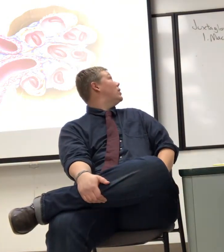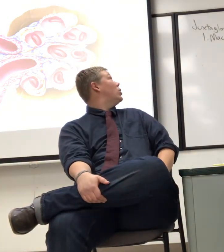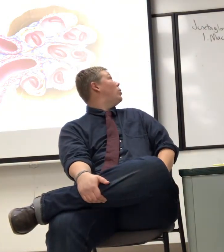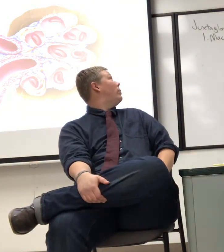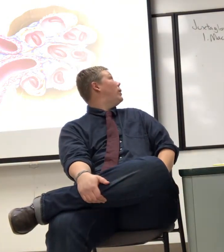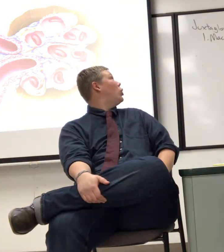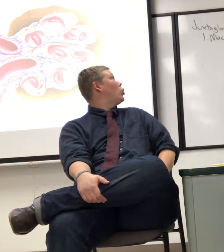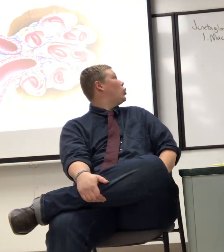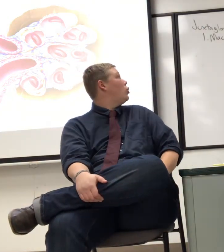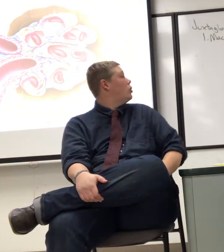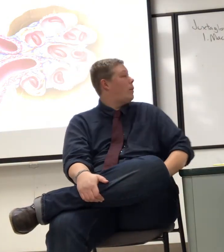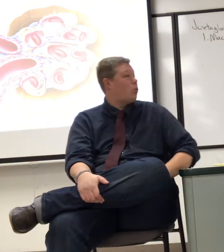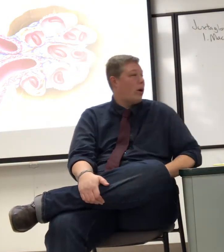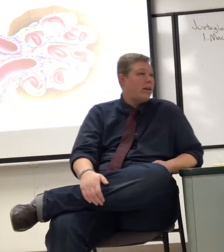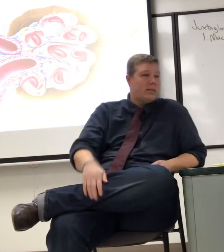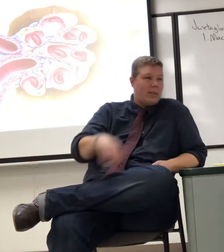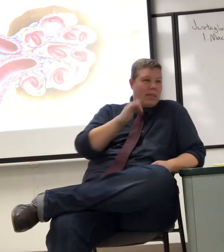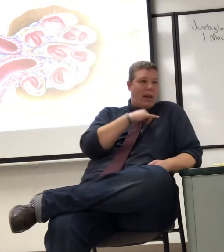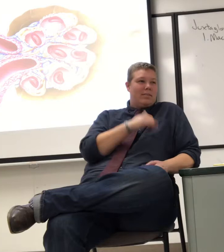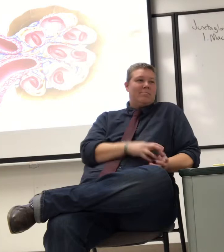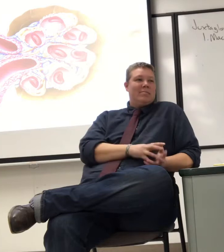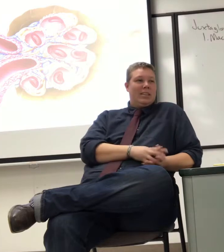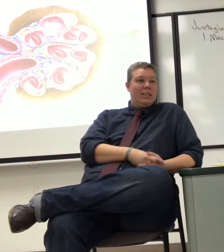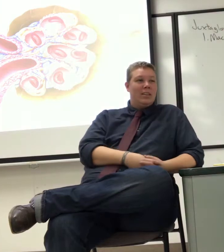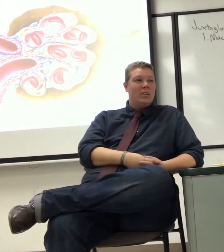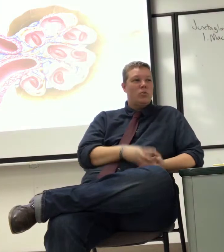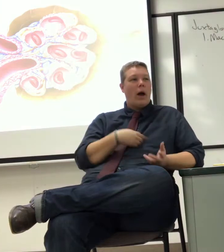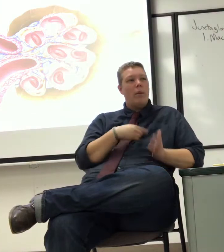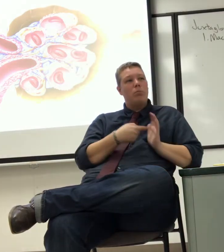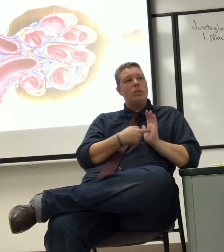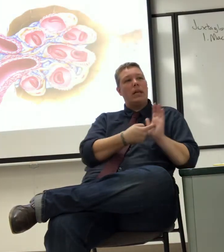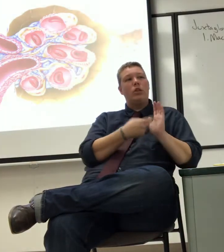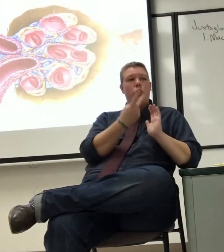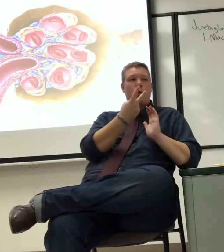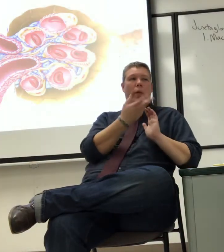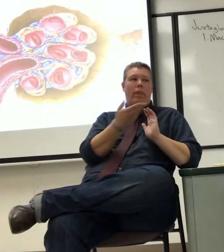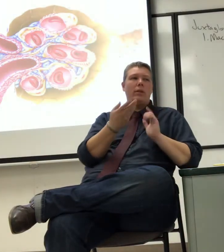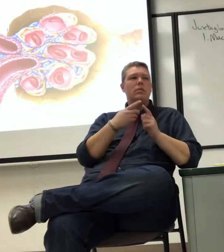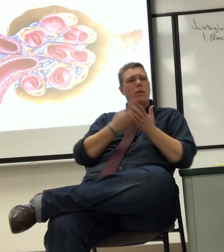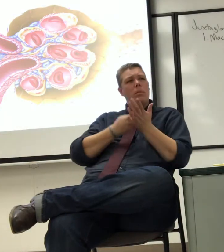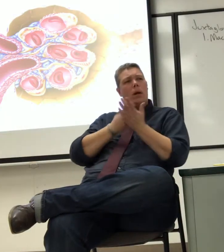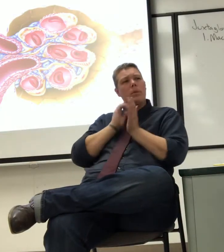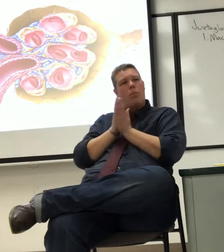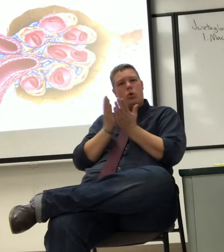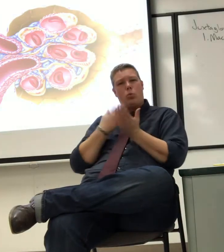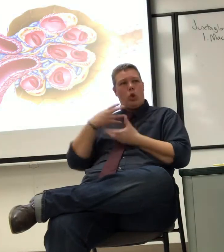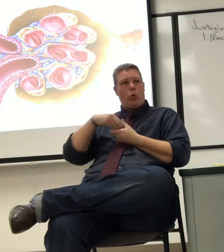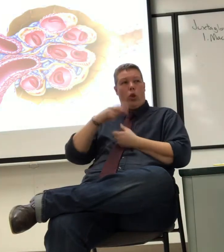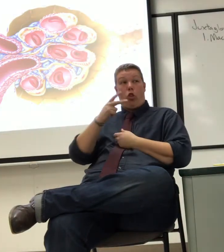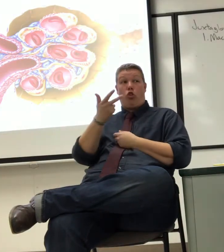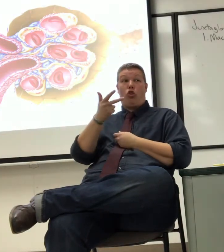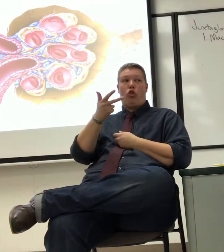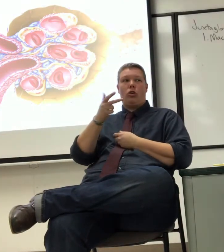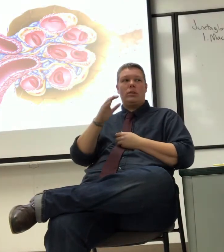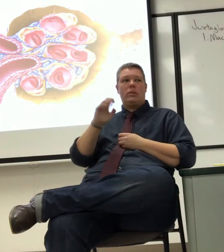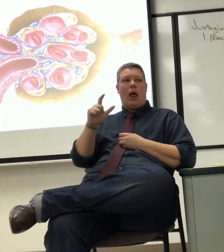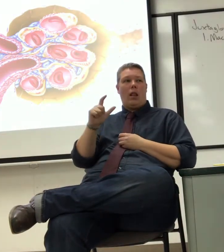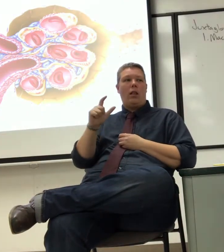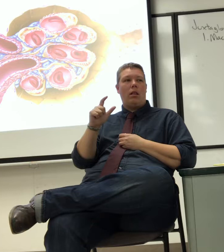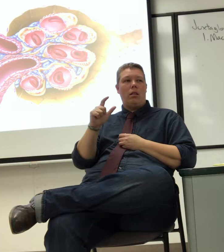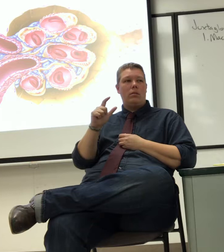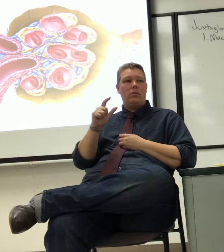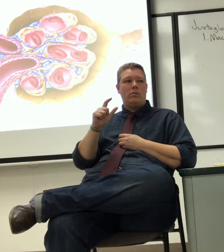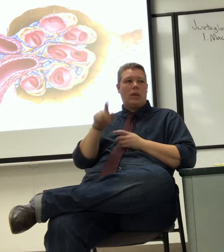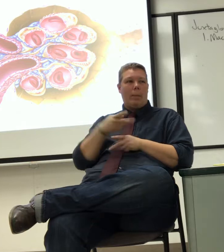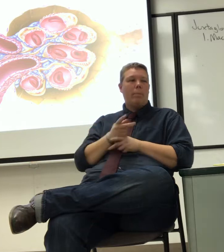So I'm only presenting 2 things, and sometimes books will present maybe a 3rd cell type, but I just keep it to these 2. The